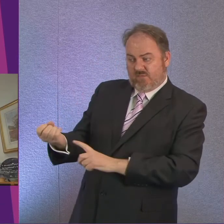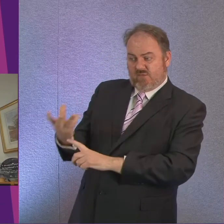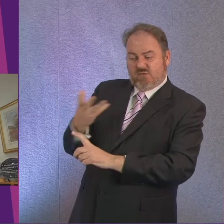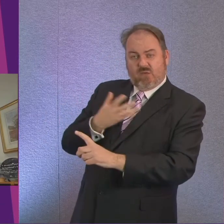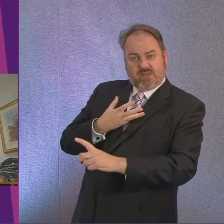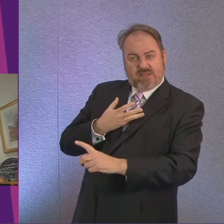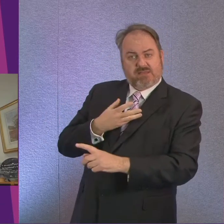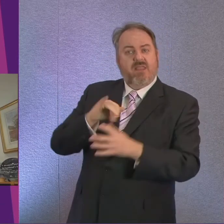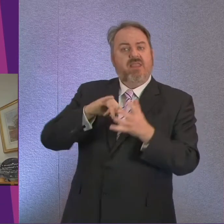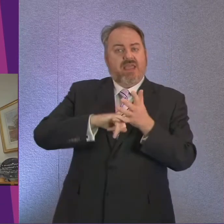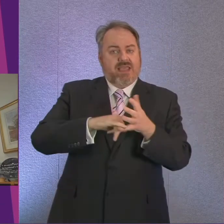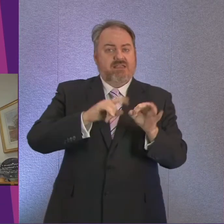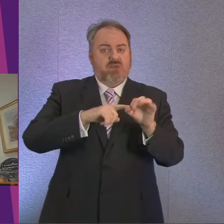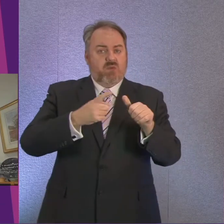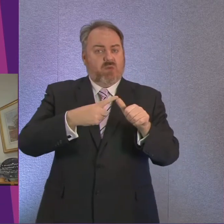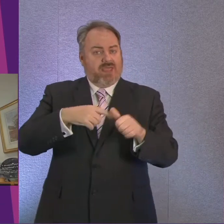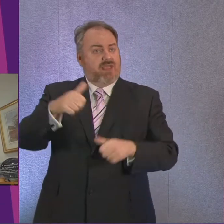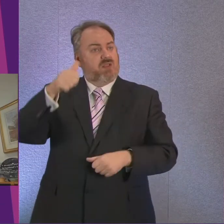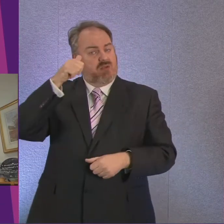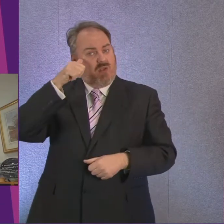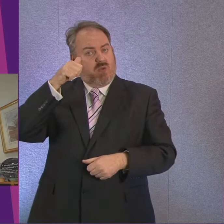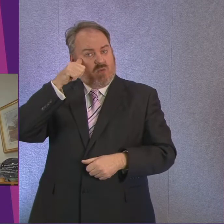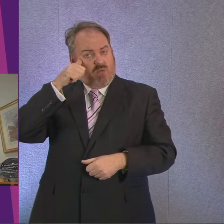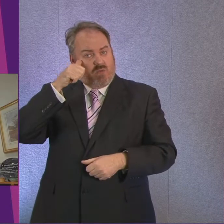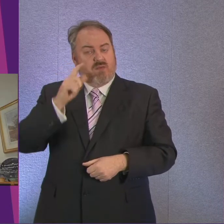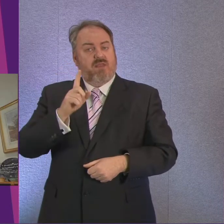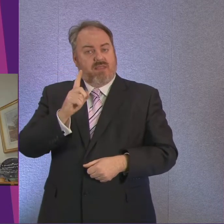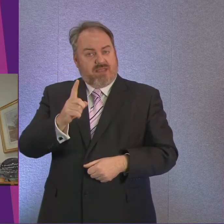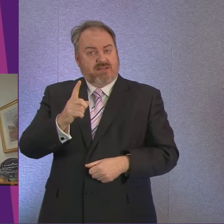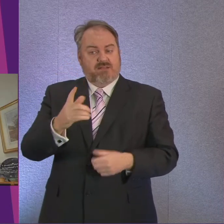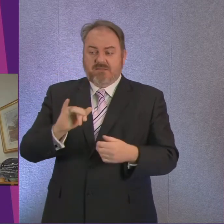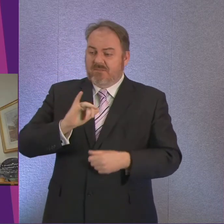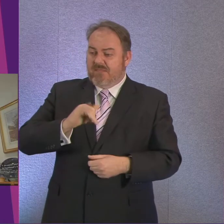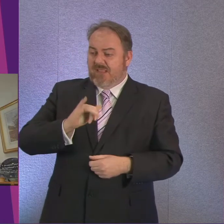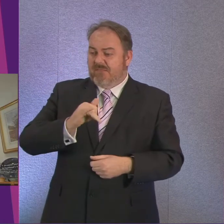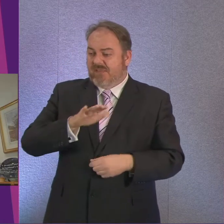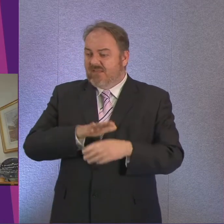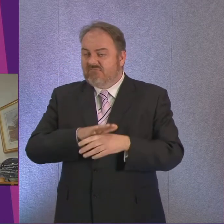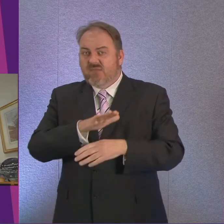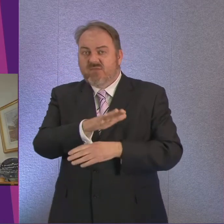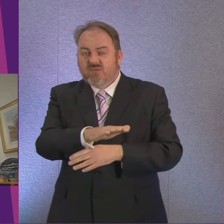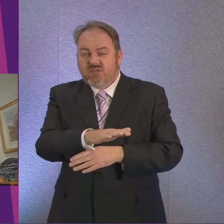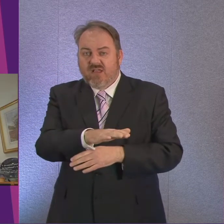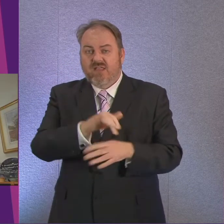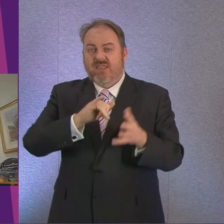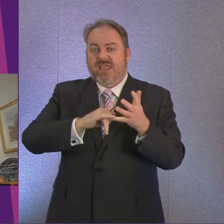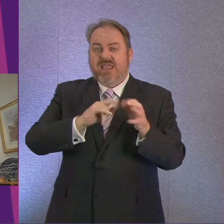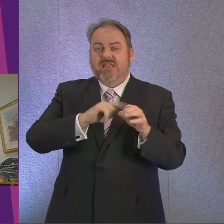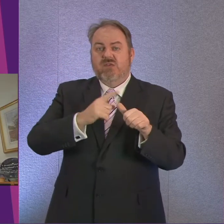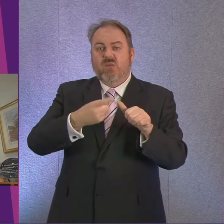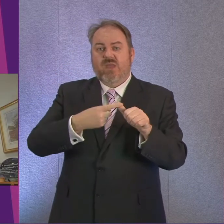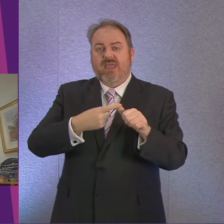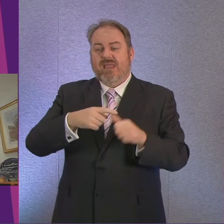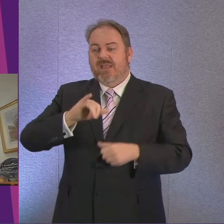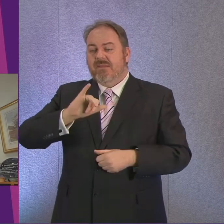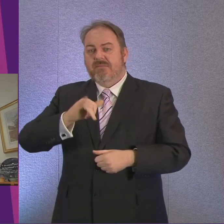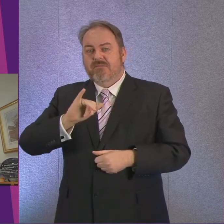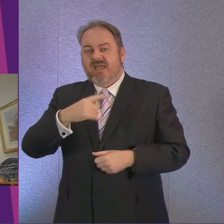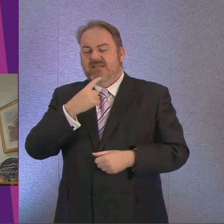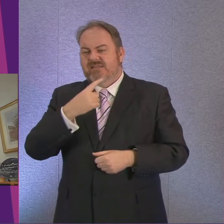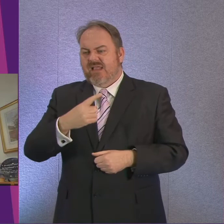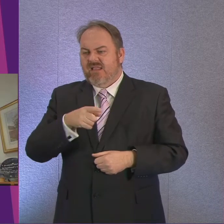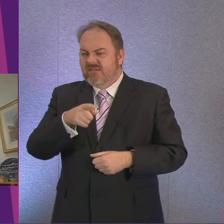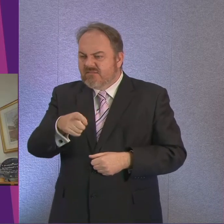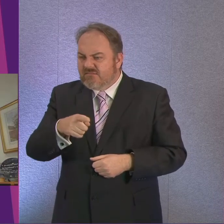the SQA will be there will be a situation that exists where the SQA may increase a grade